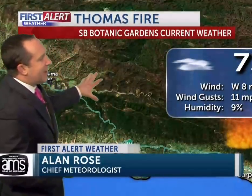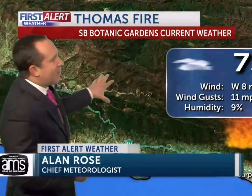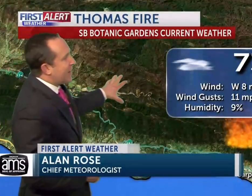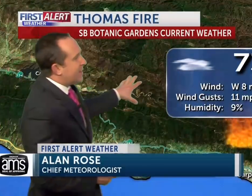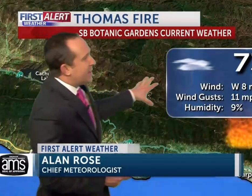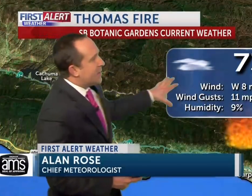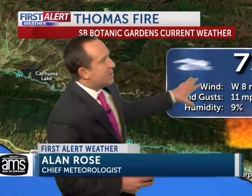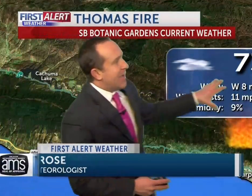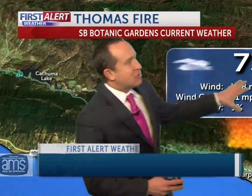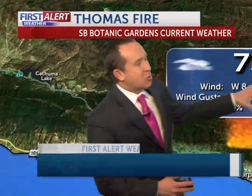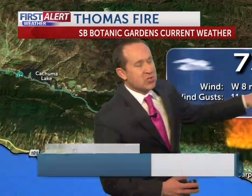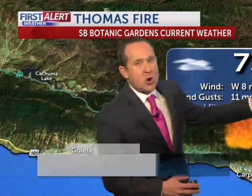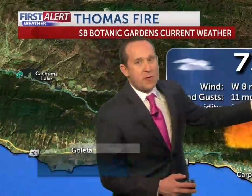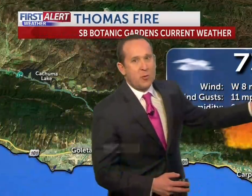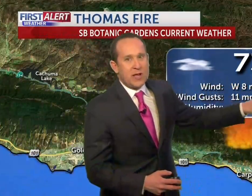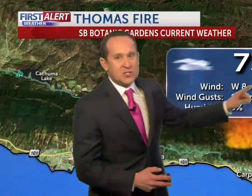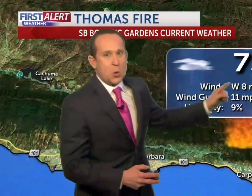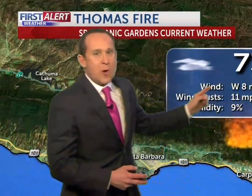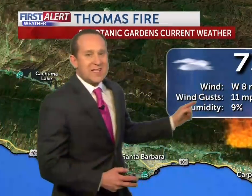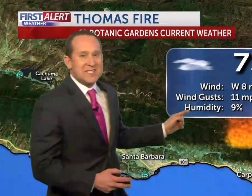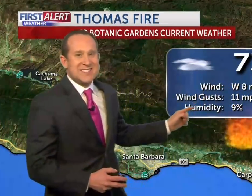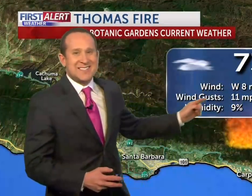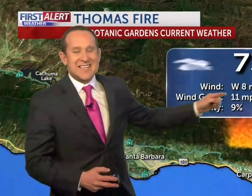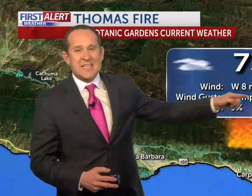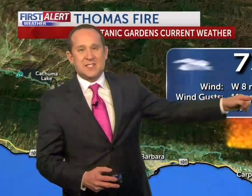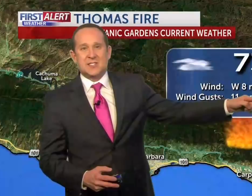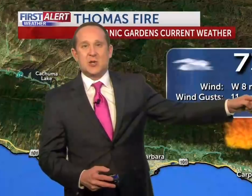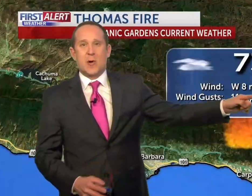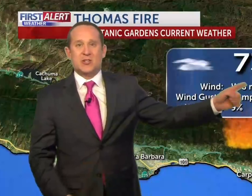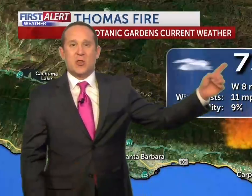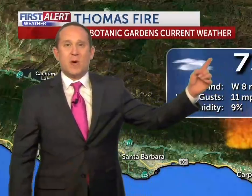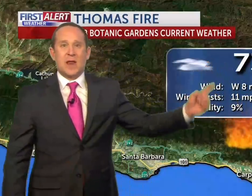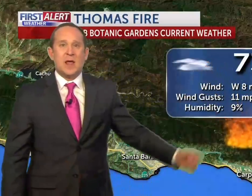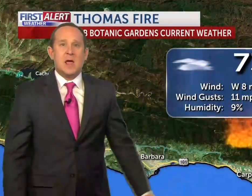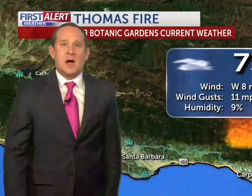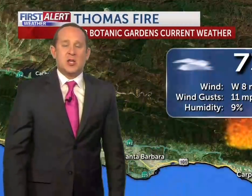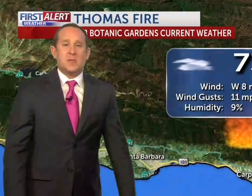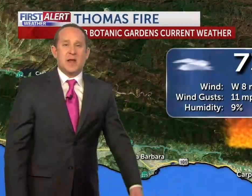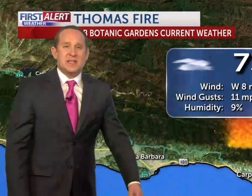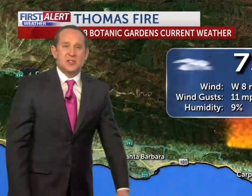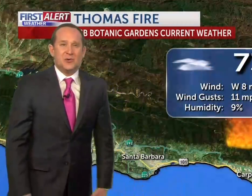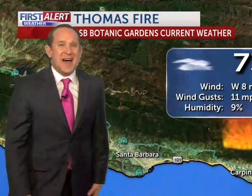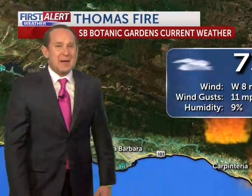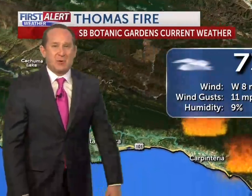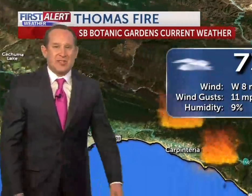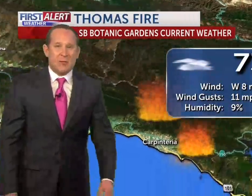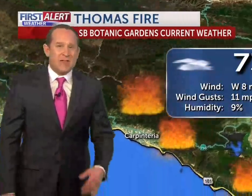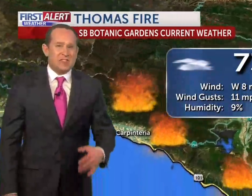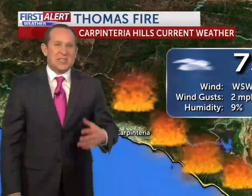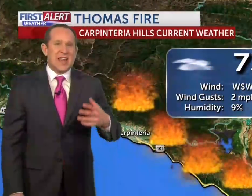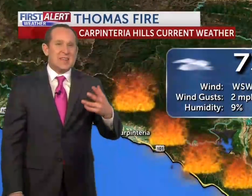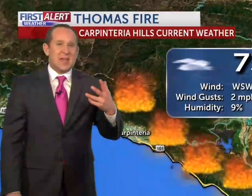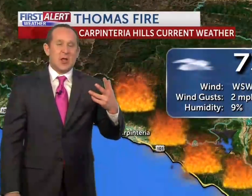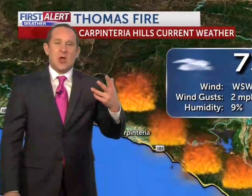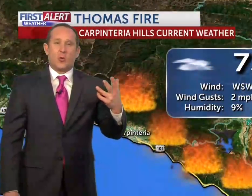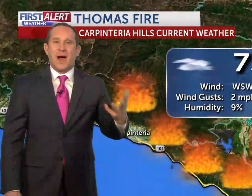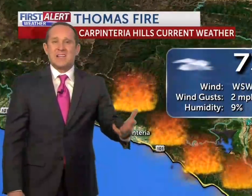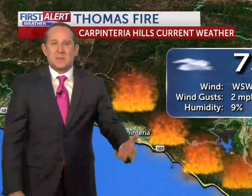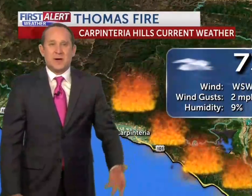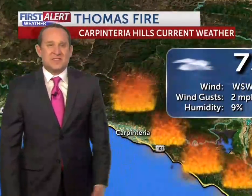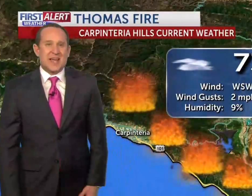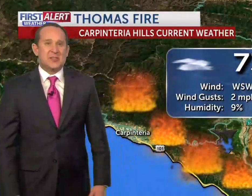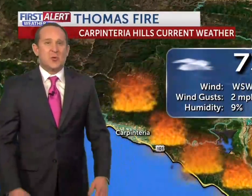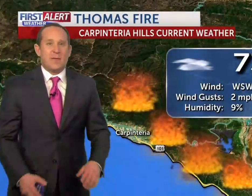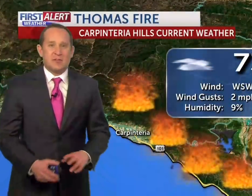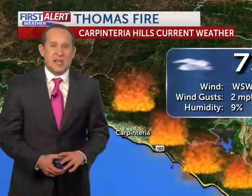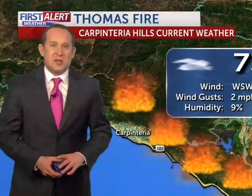the Goleta area out towards Carpinteria, so west to east is the direction of the wind. Humidity is still 9%. We haven't seen anything